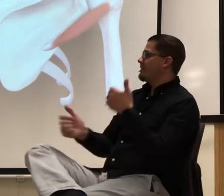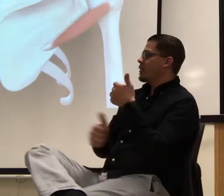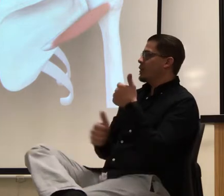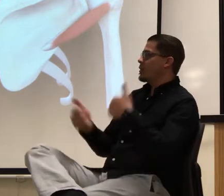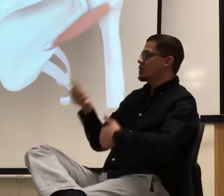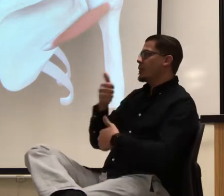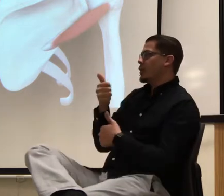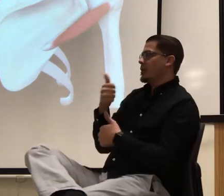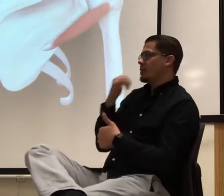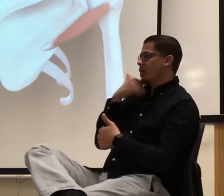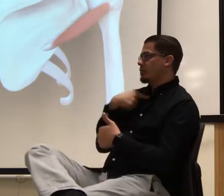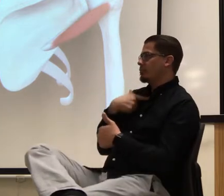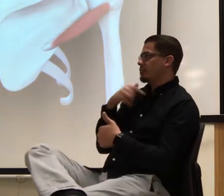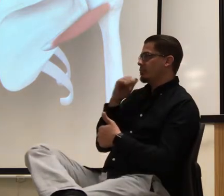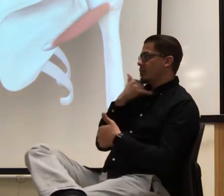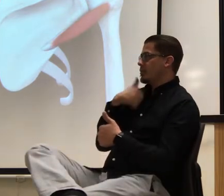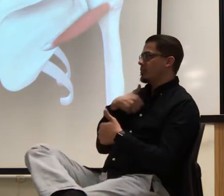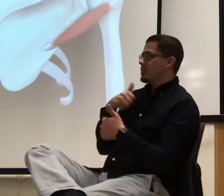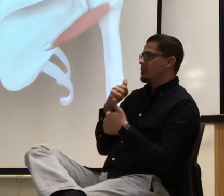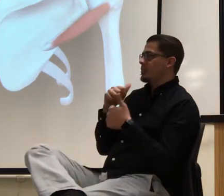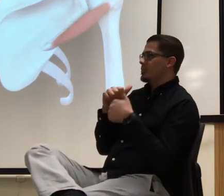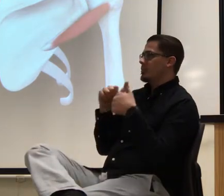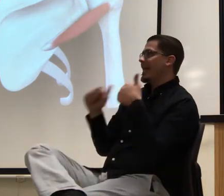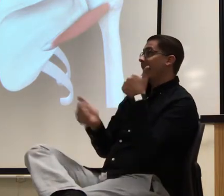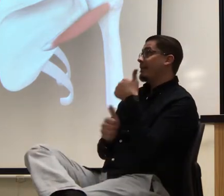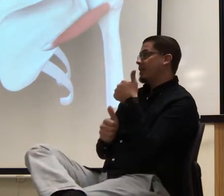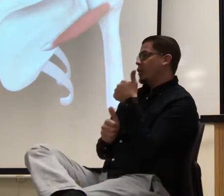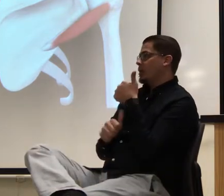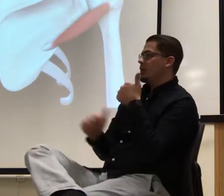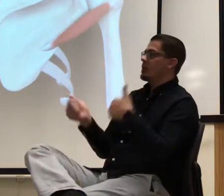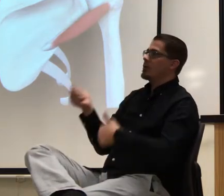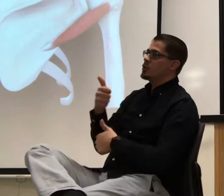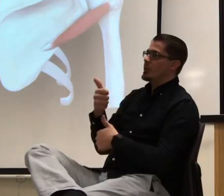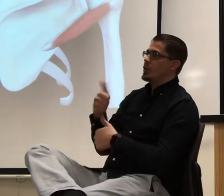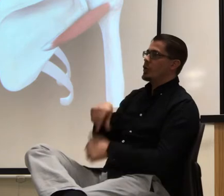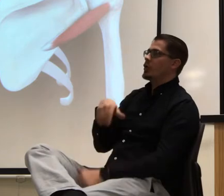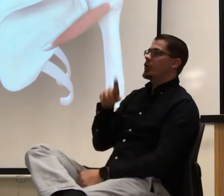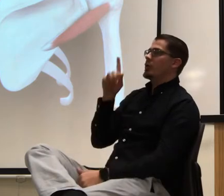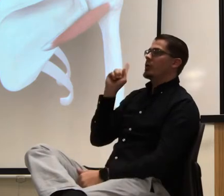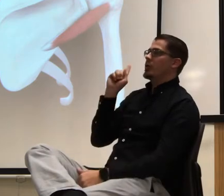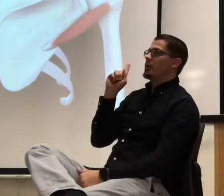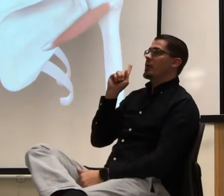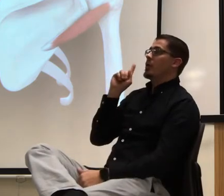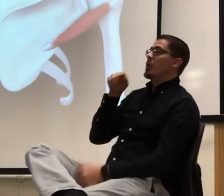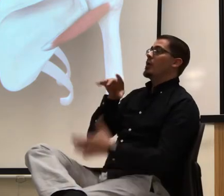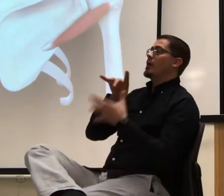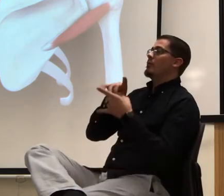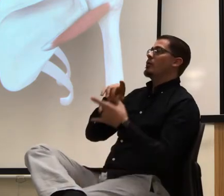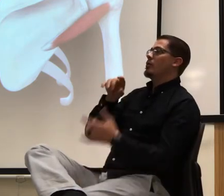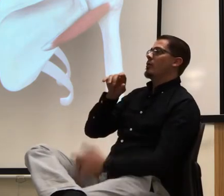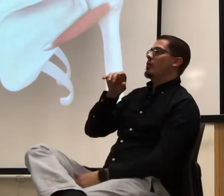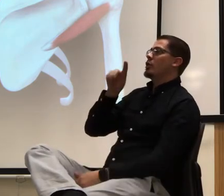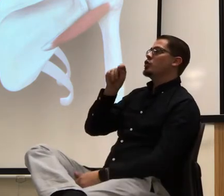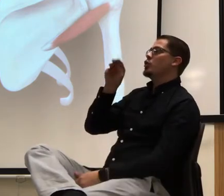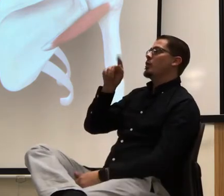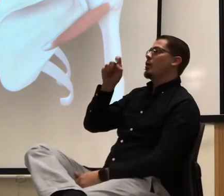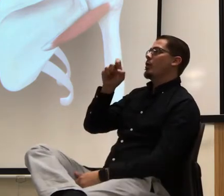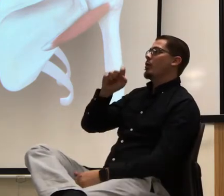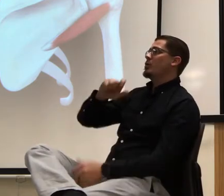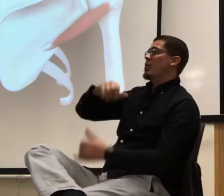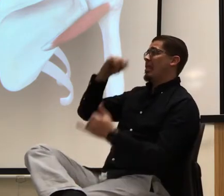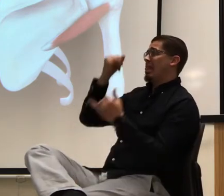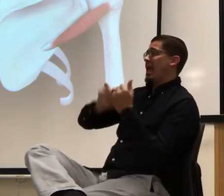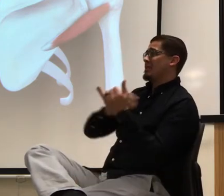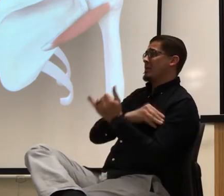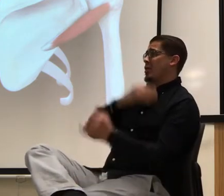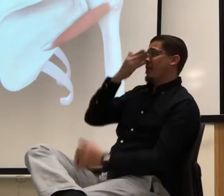greater tubercle. So all three of those insert on the greater tubercle. So the last muscle of the set in front is